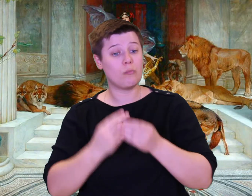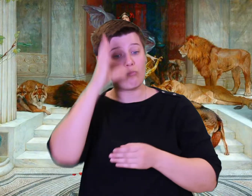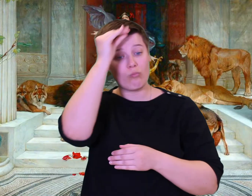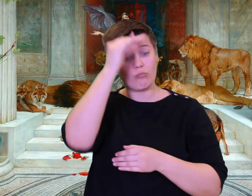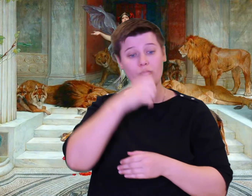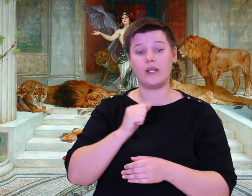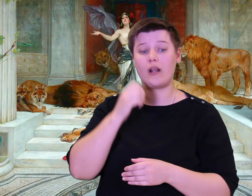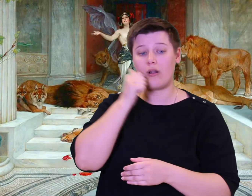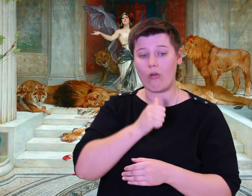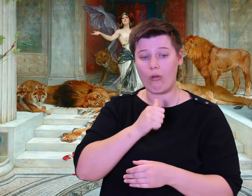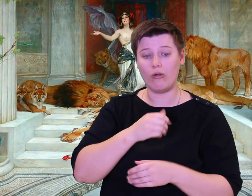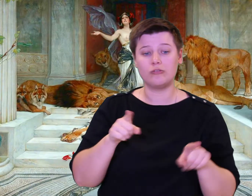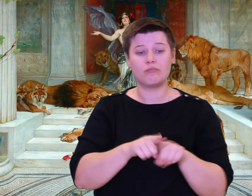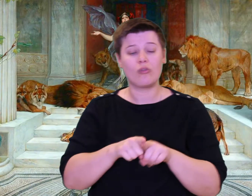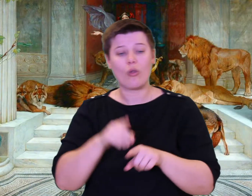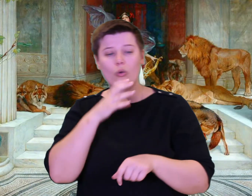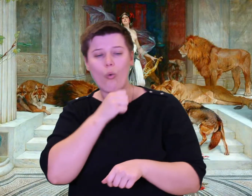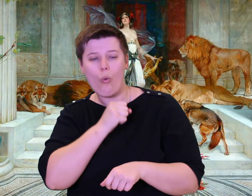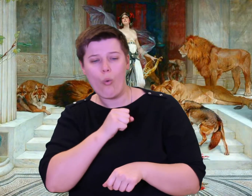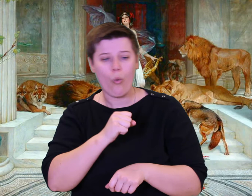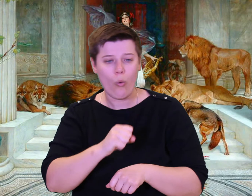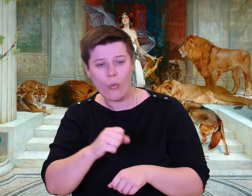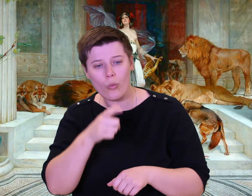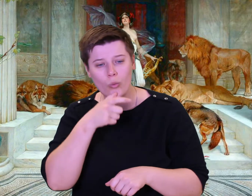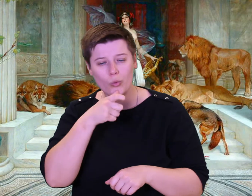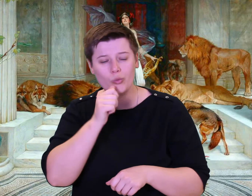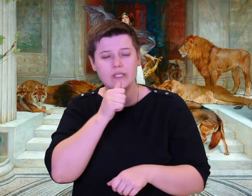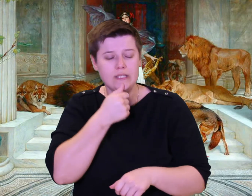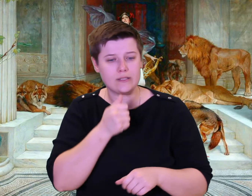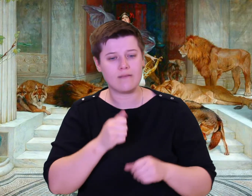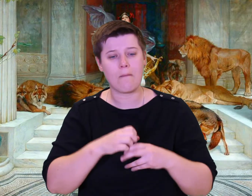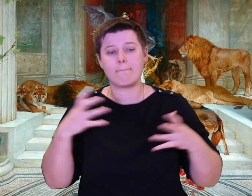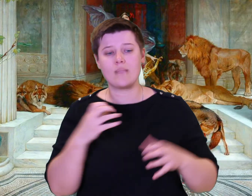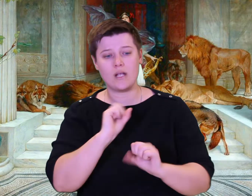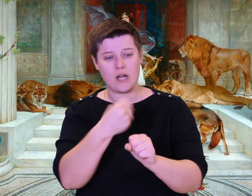pit. Black blood flowed out.